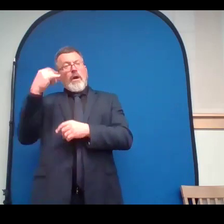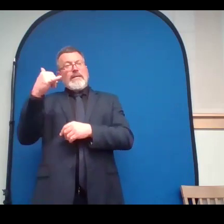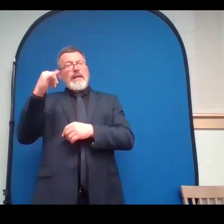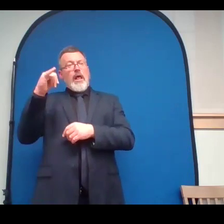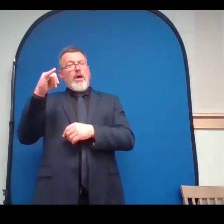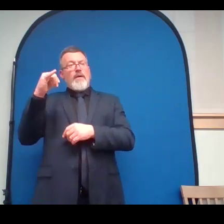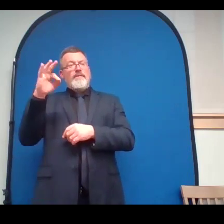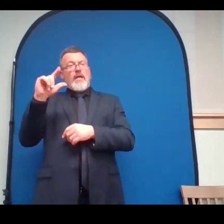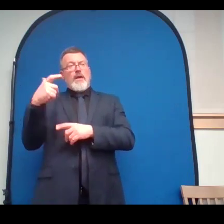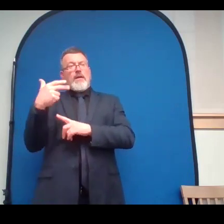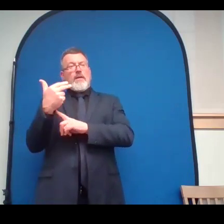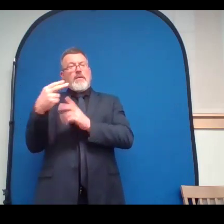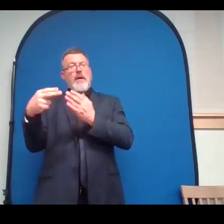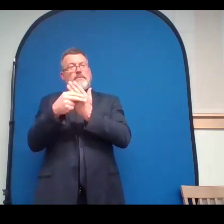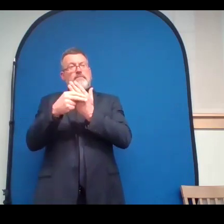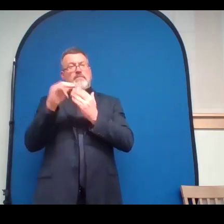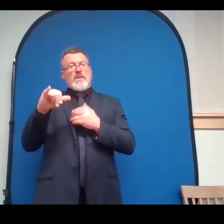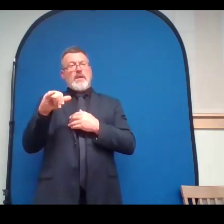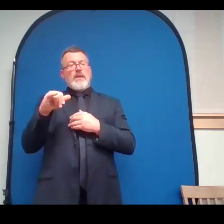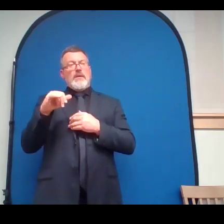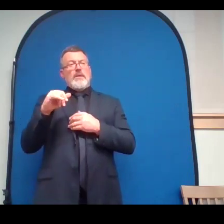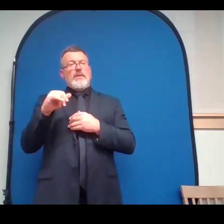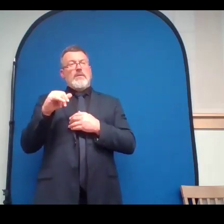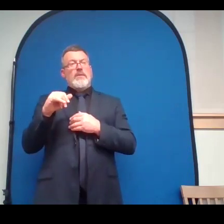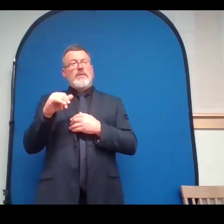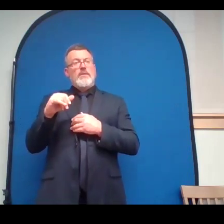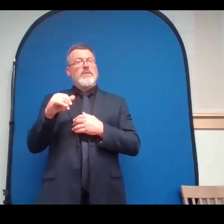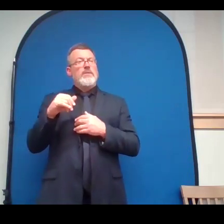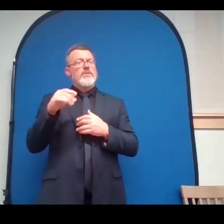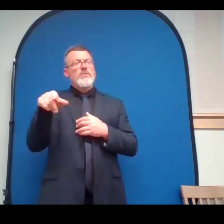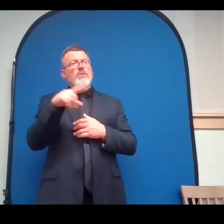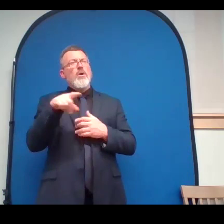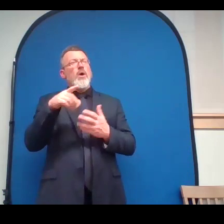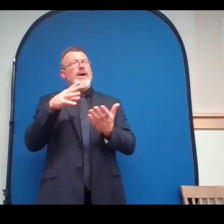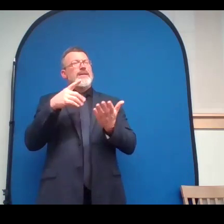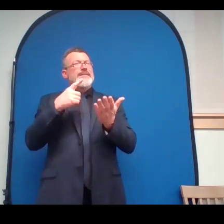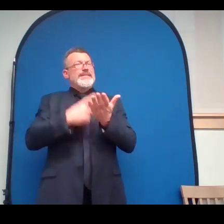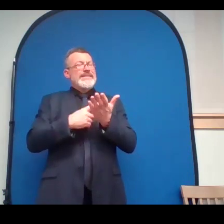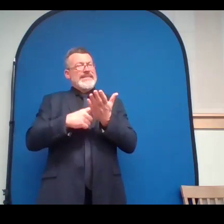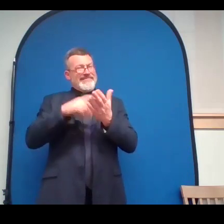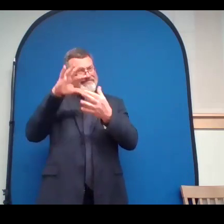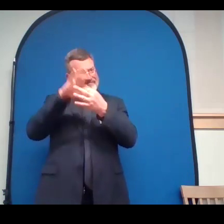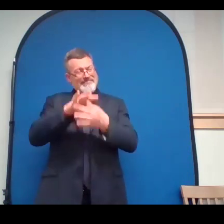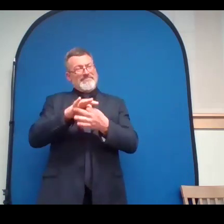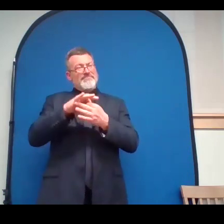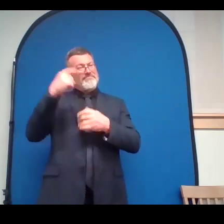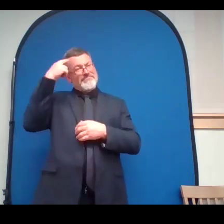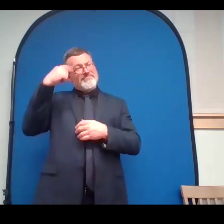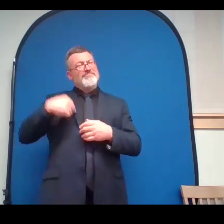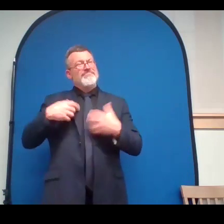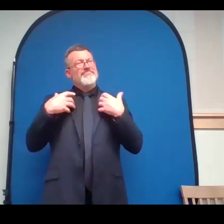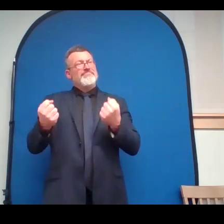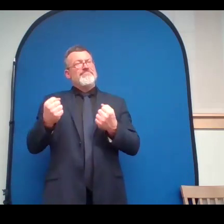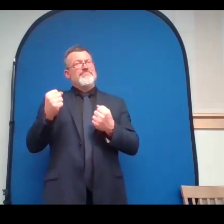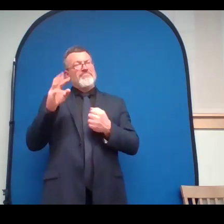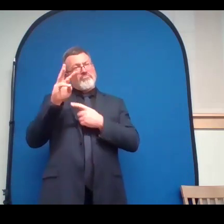be, we would like to request a check well-being from the local police department and to notify SOCO PD. That was the